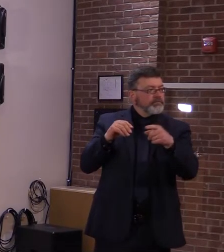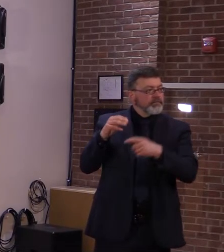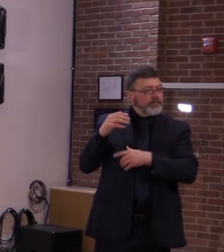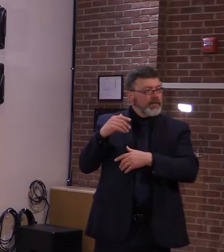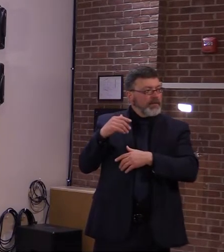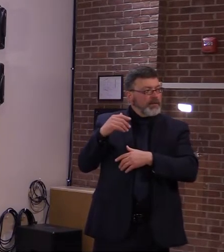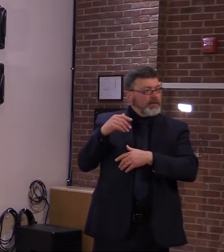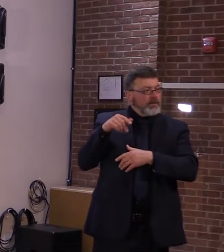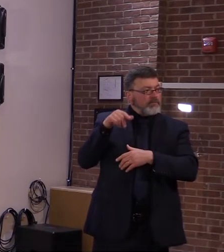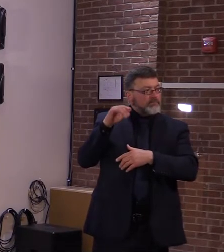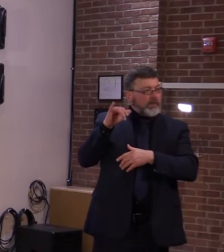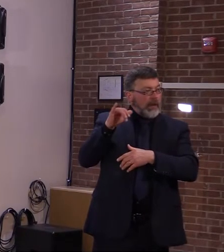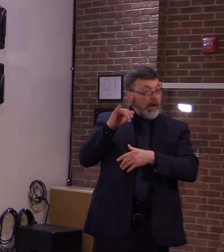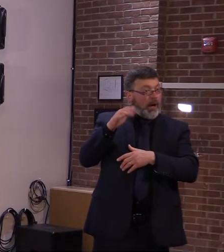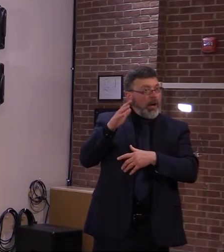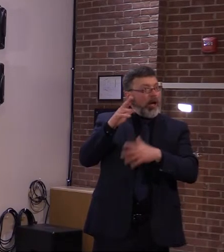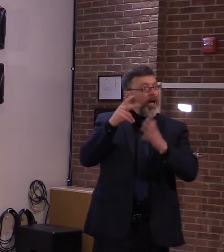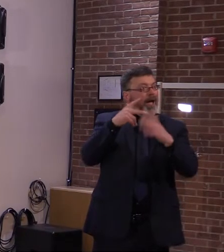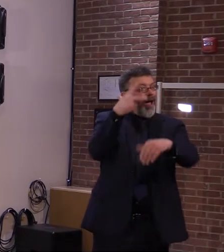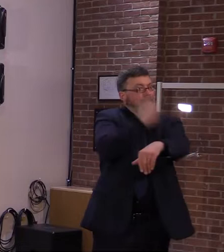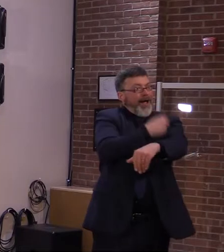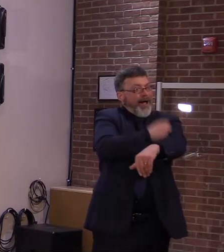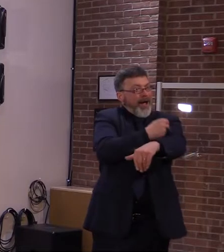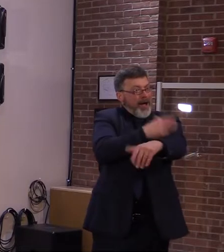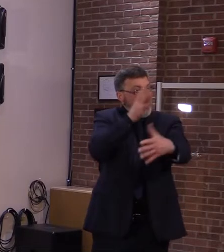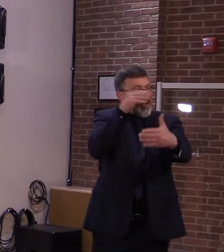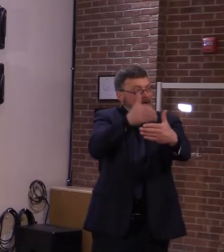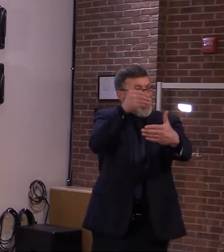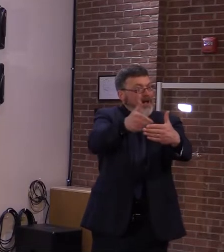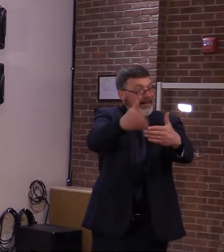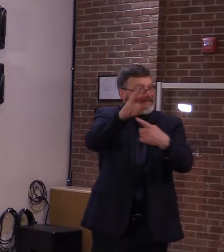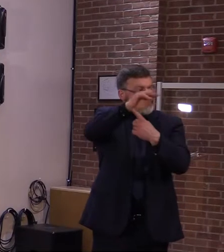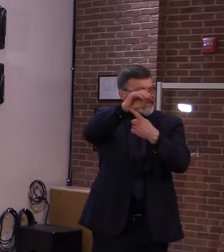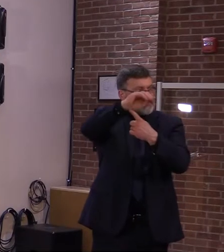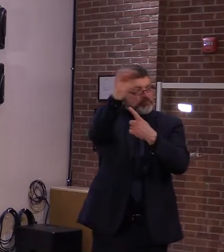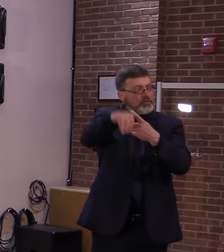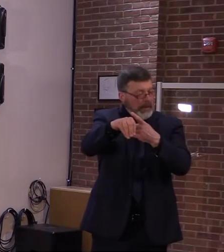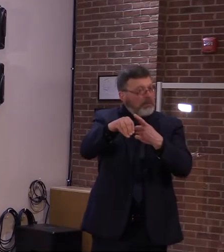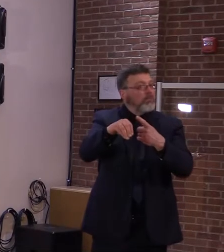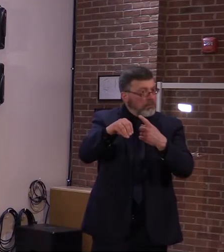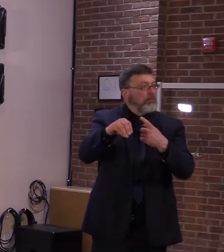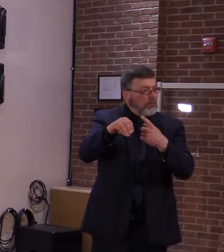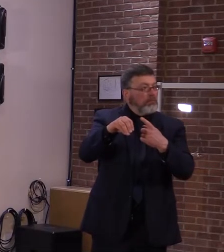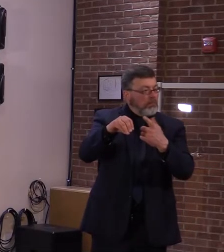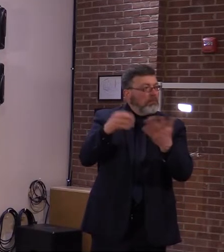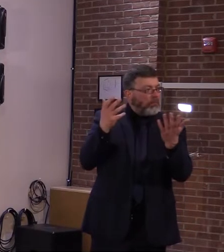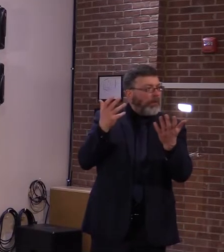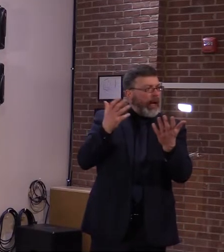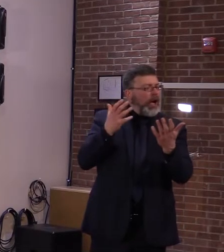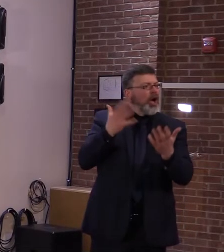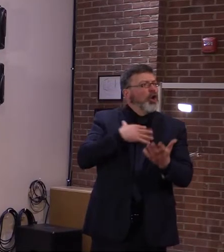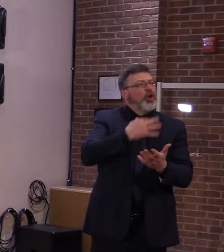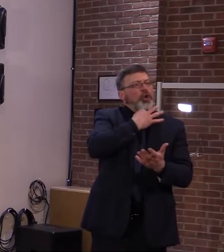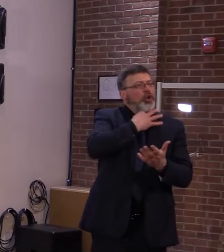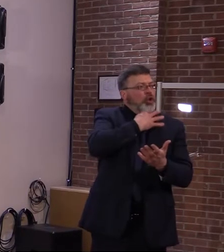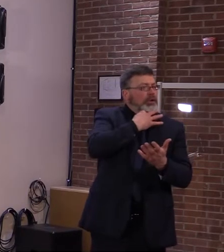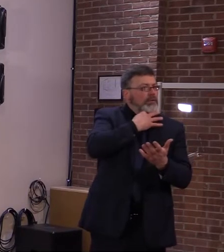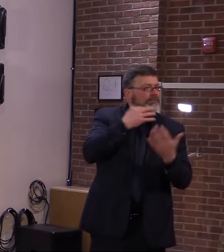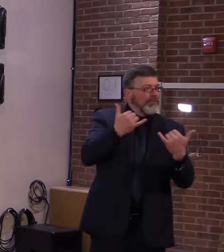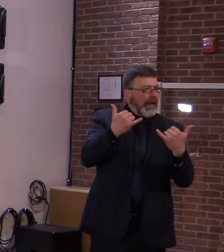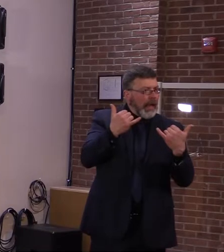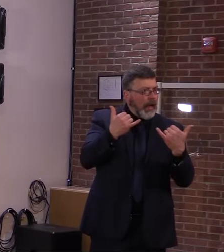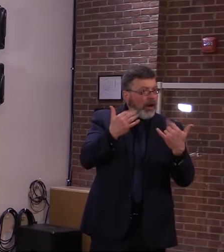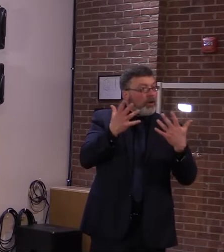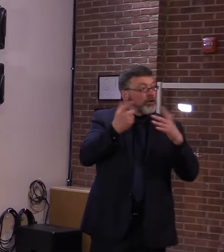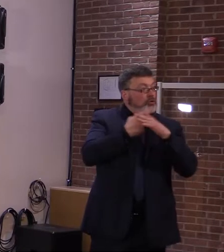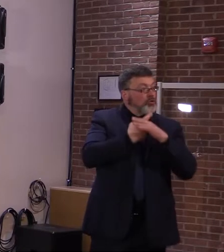where are we at possibly for outdoor events and masking wise for spectators and parents and